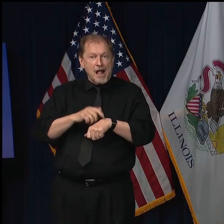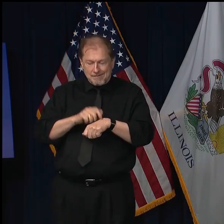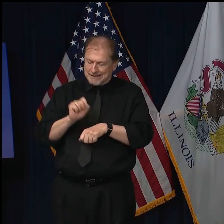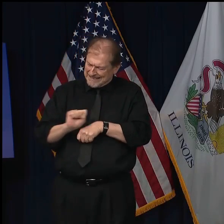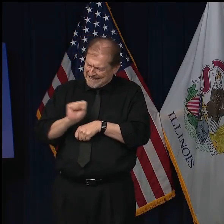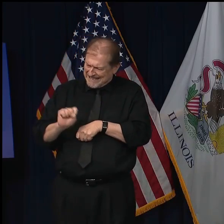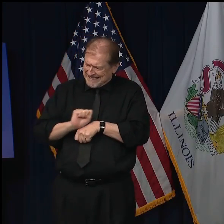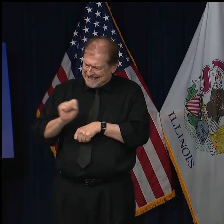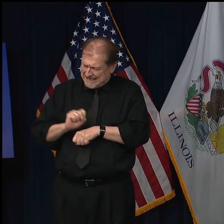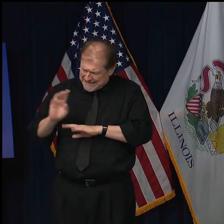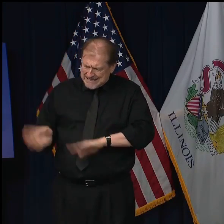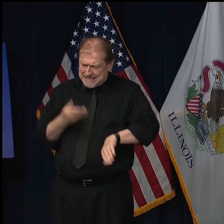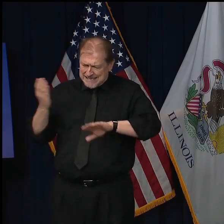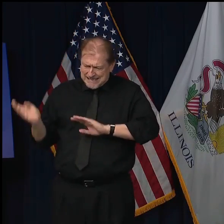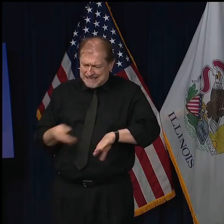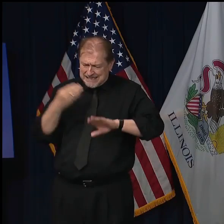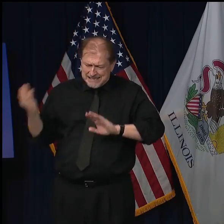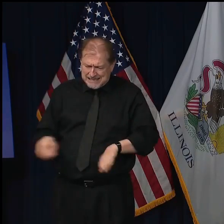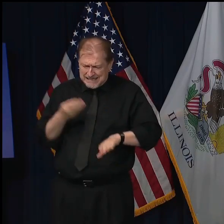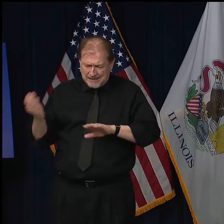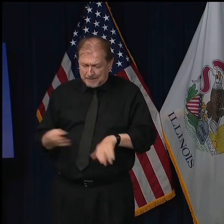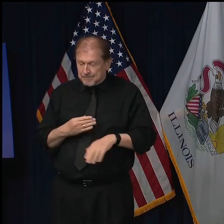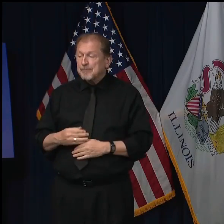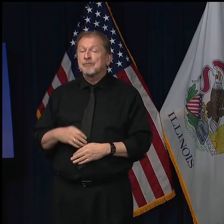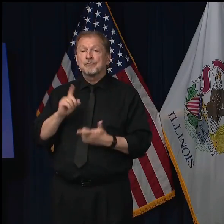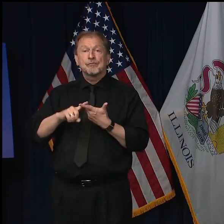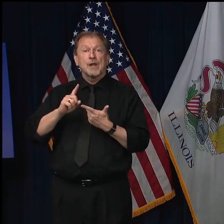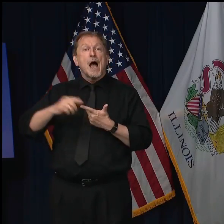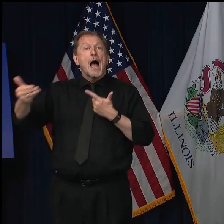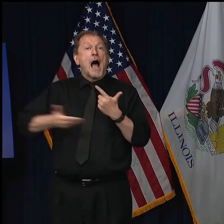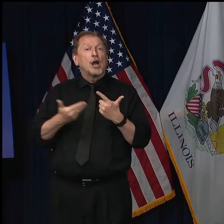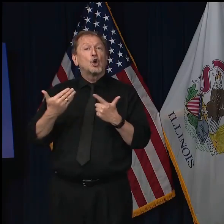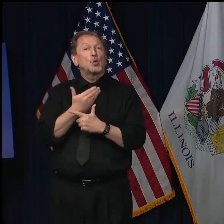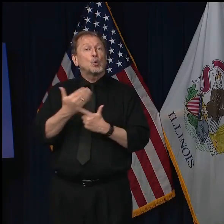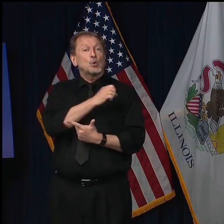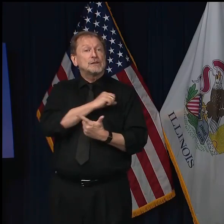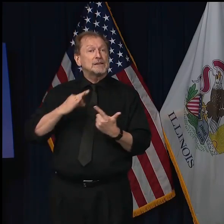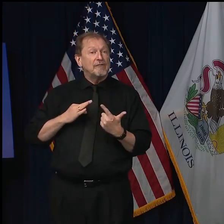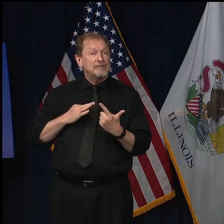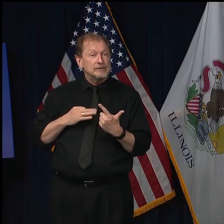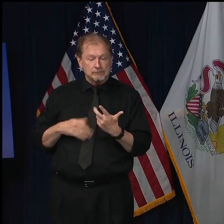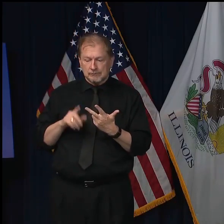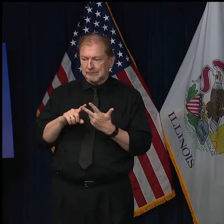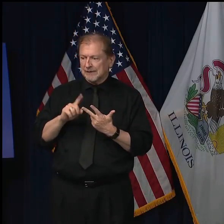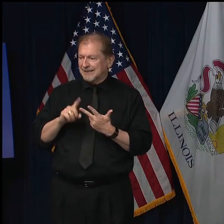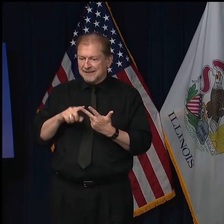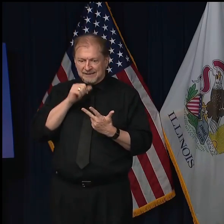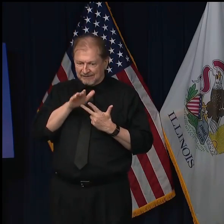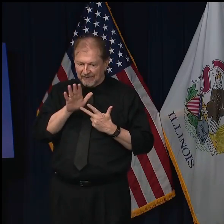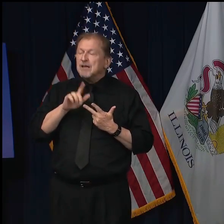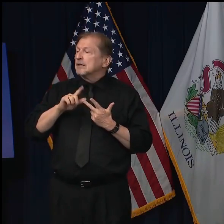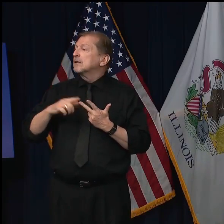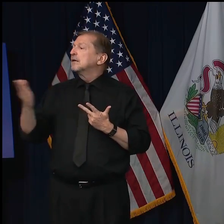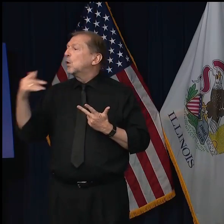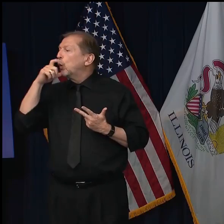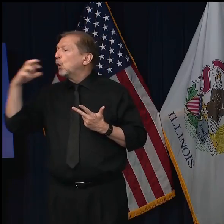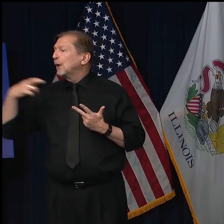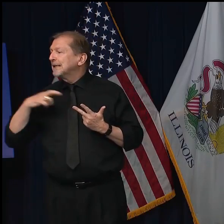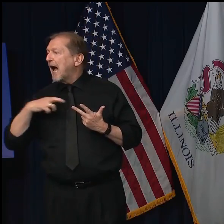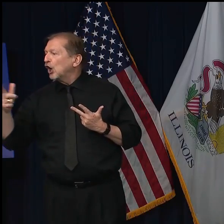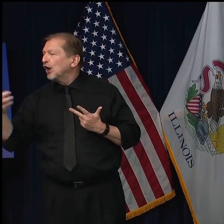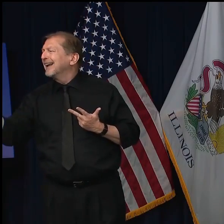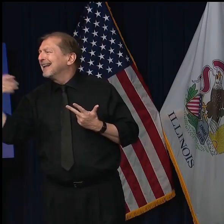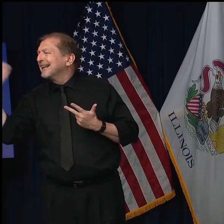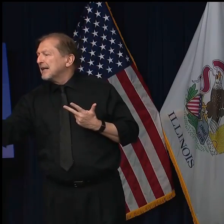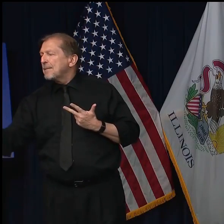the avalanche of claims. The agency brought on new employees, brought back retired employees,